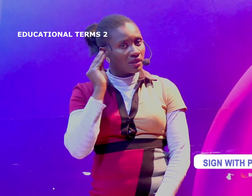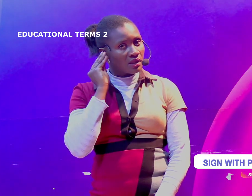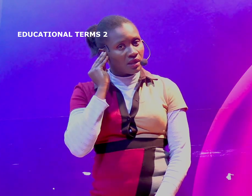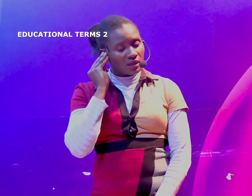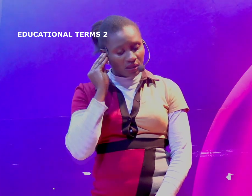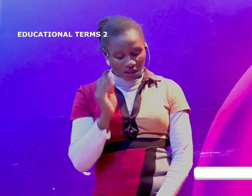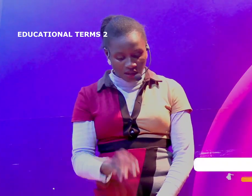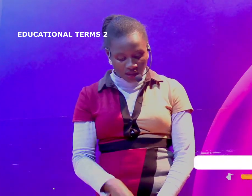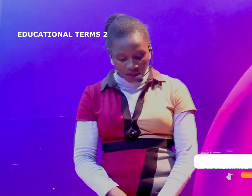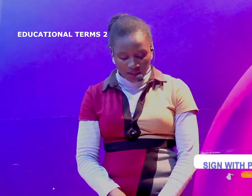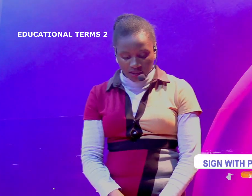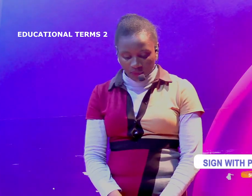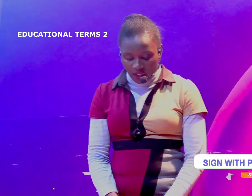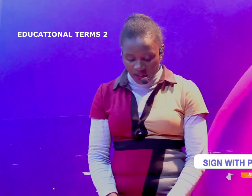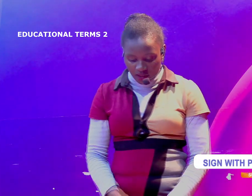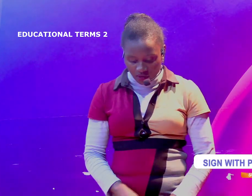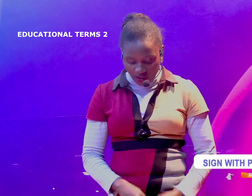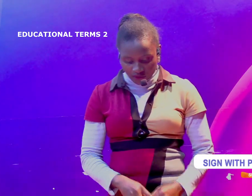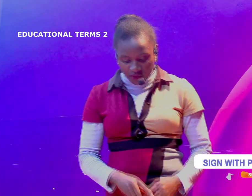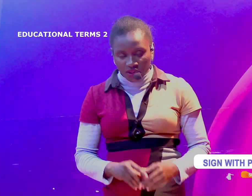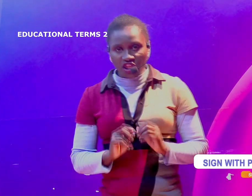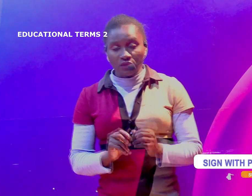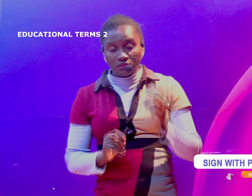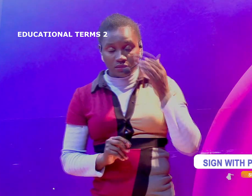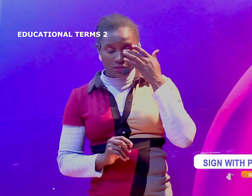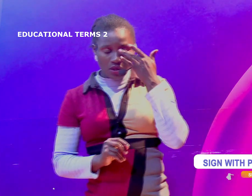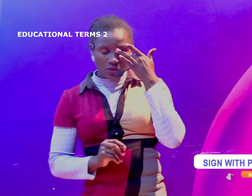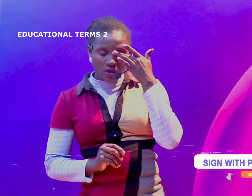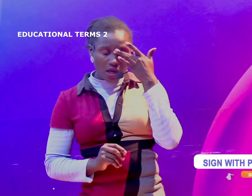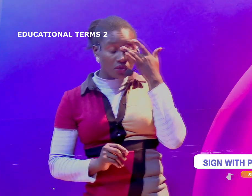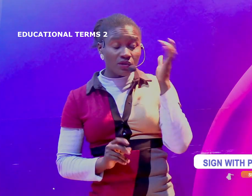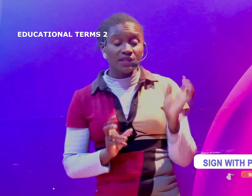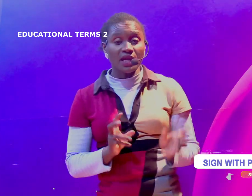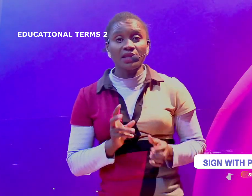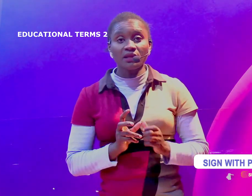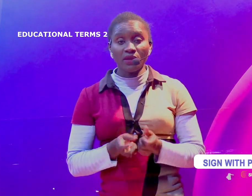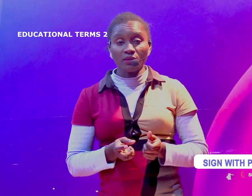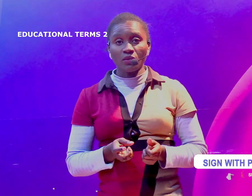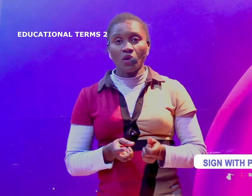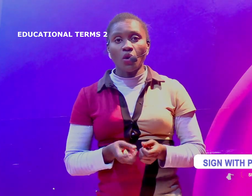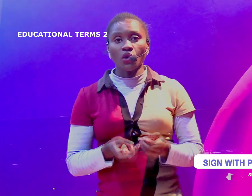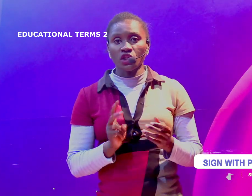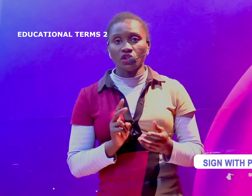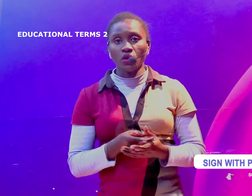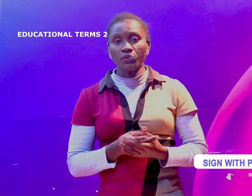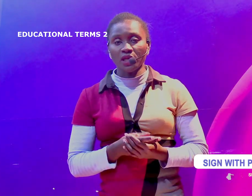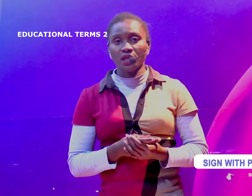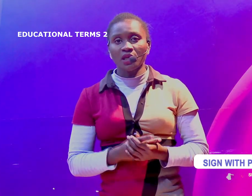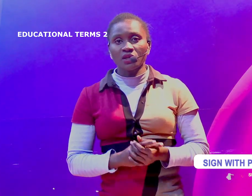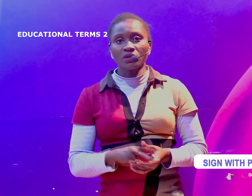the hearing aid. And then you have theme. How do we say theme or the topic? So the